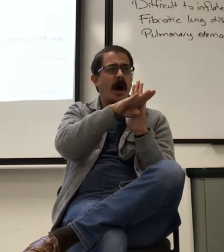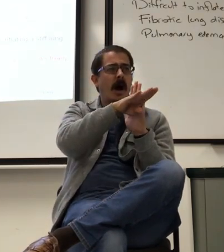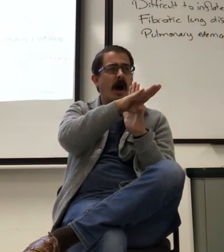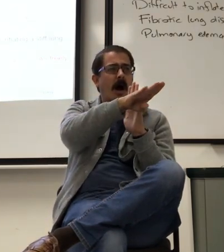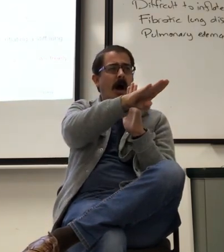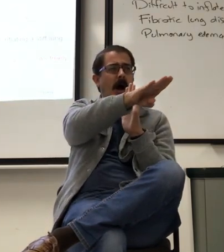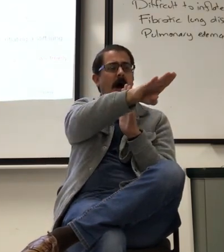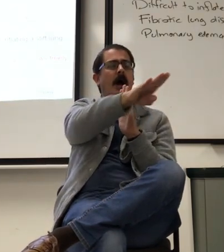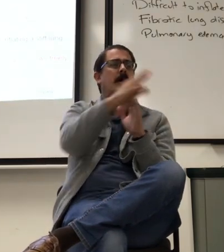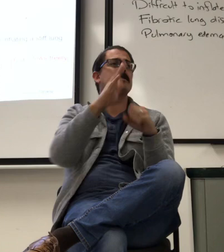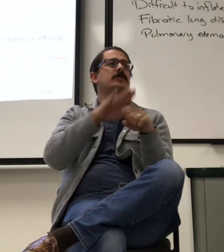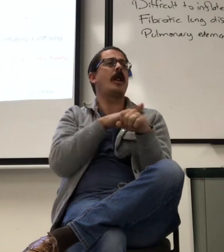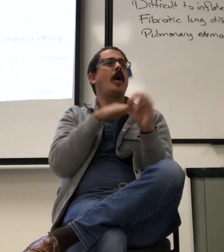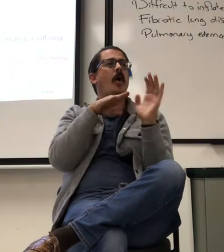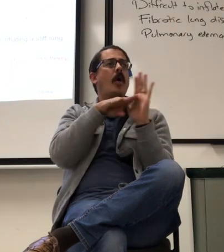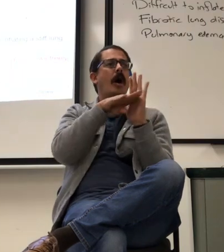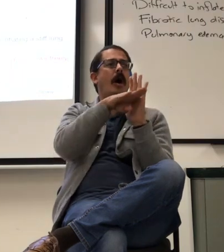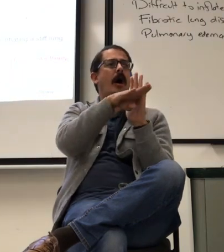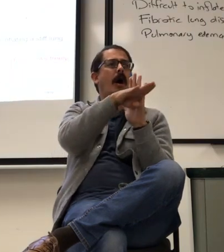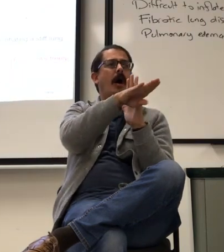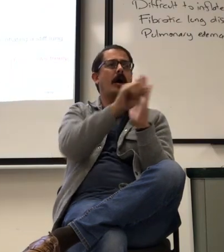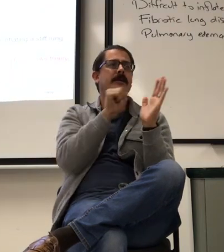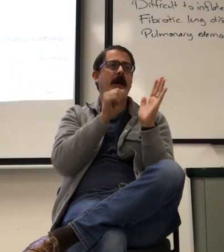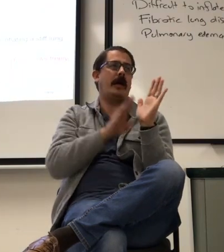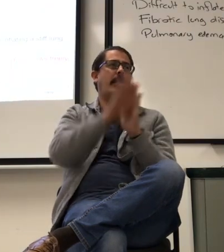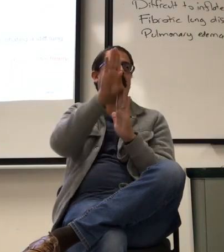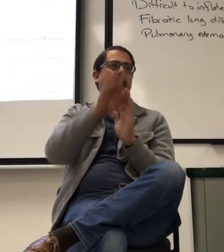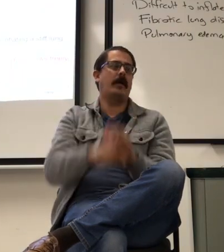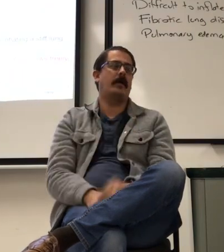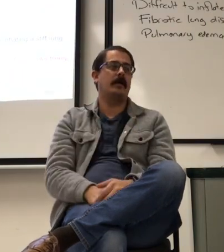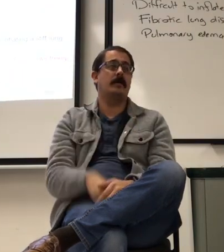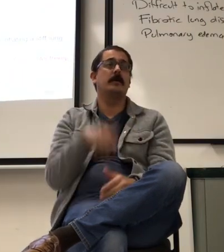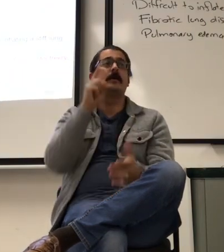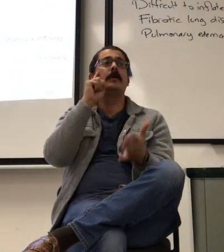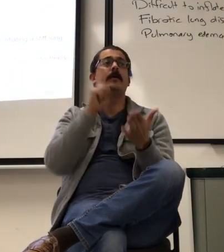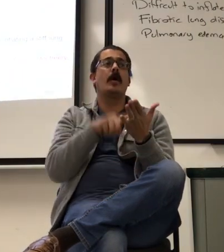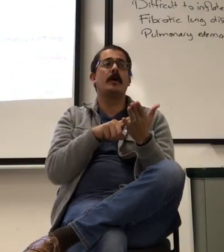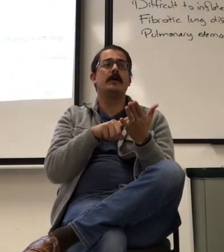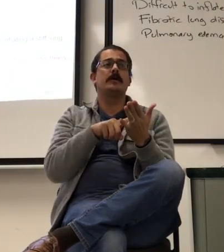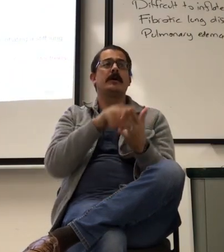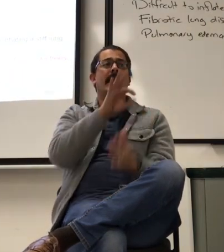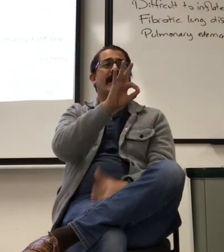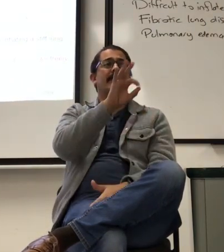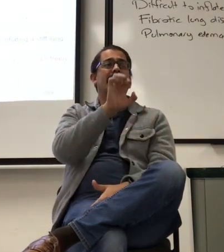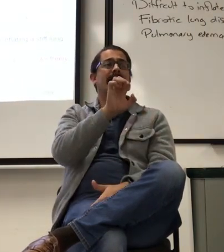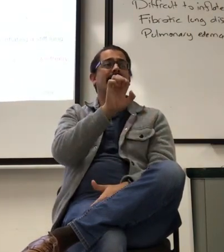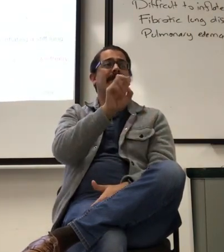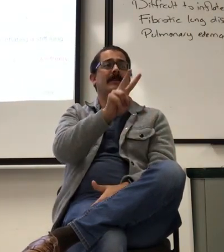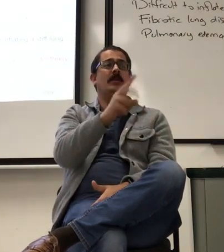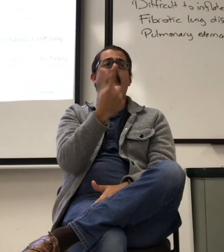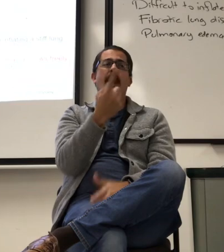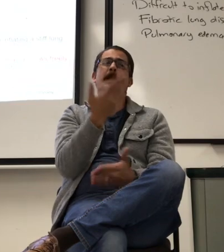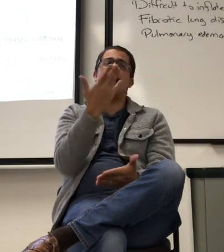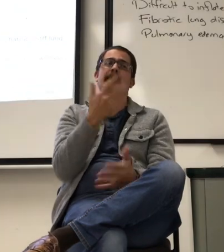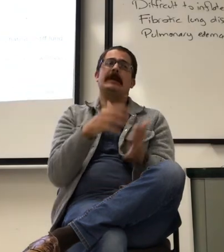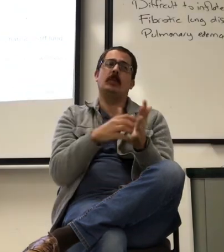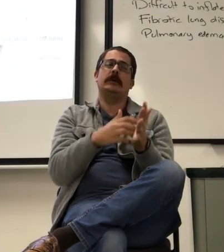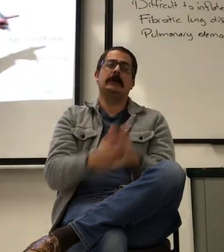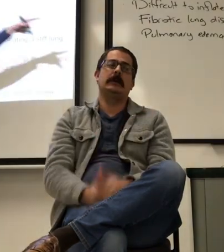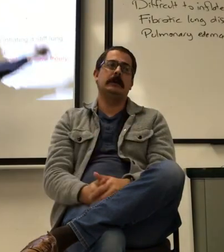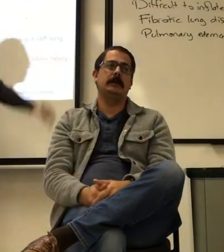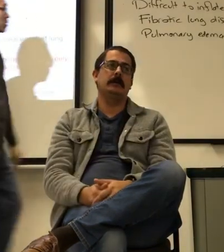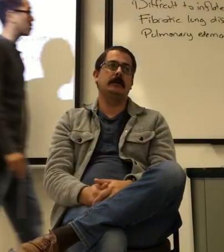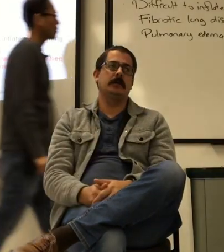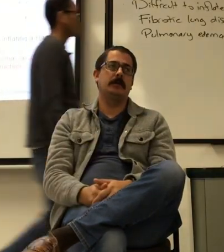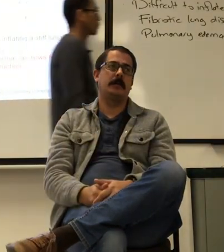it kind of goes out slower. And what you might notice is I would note that FEV1 may be compromised for